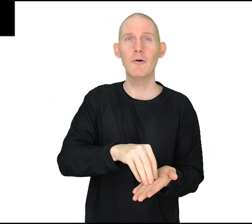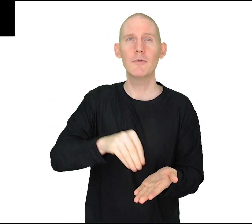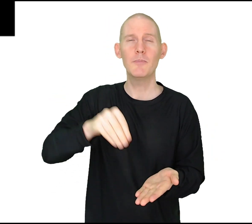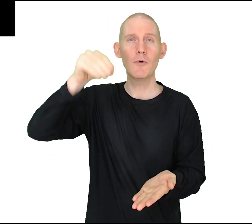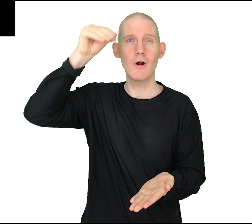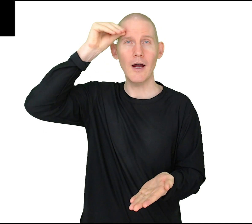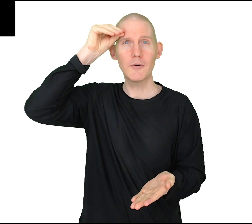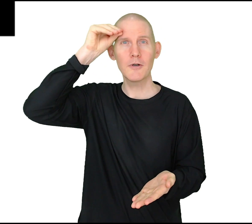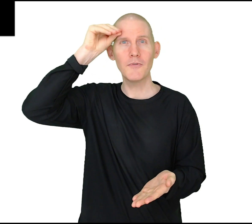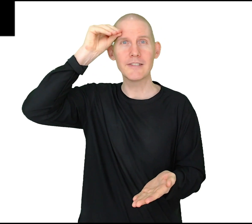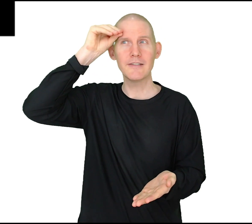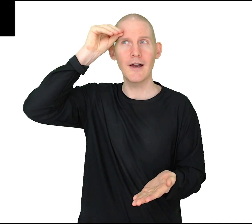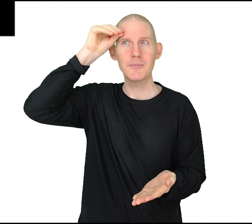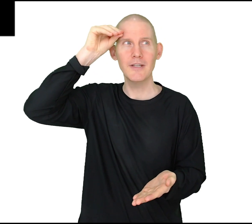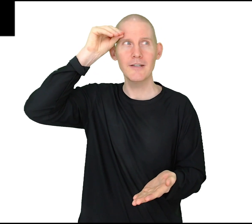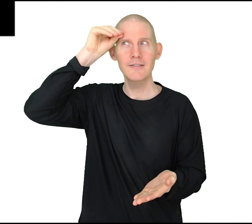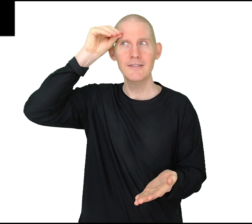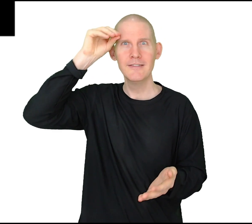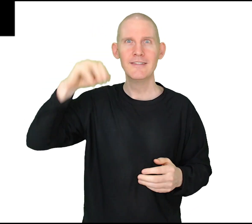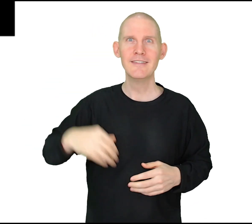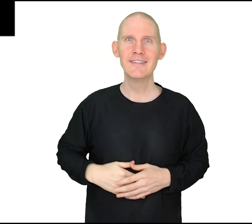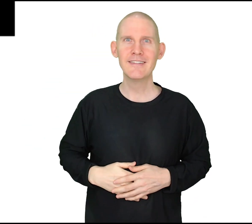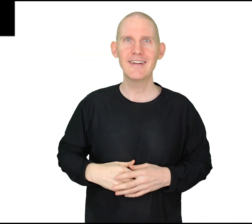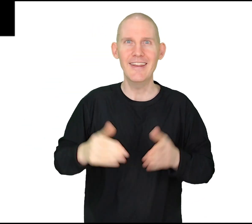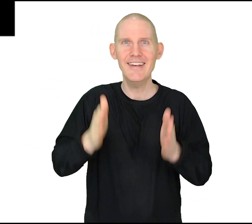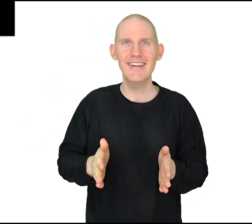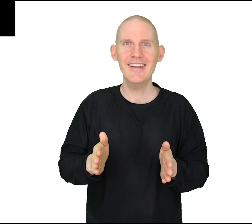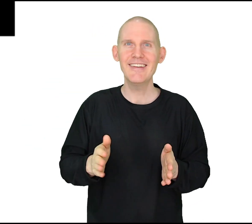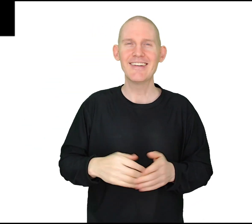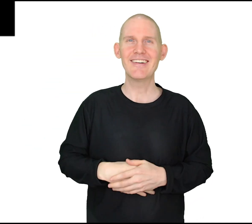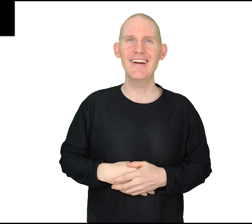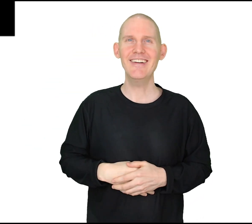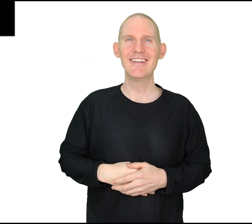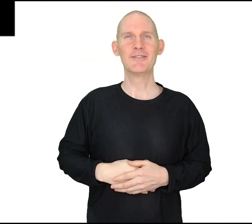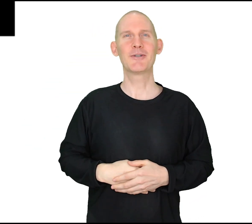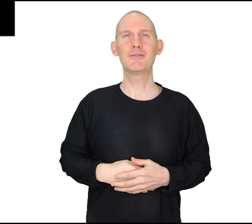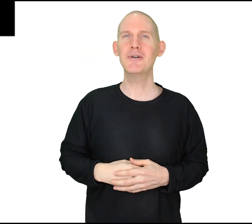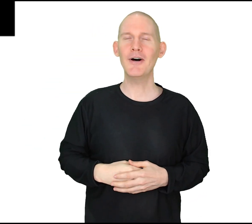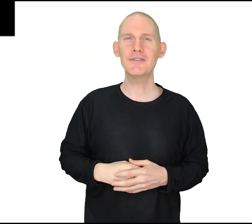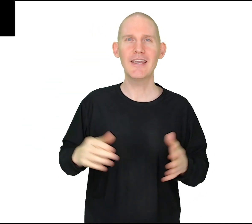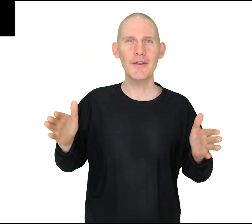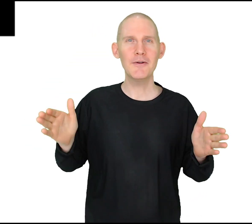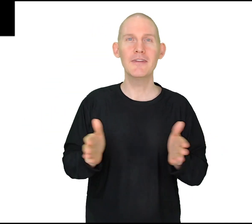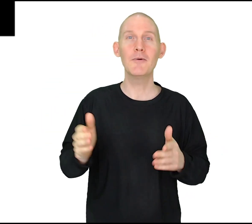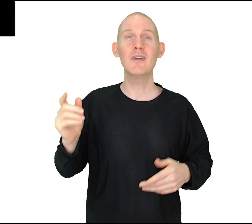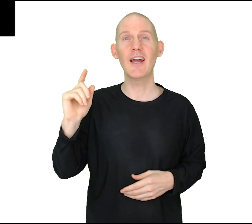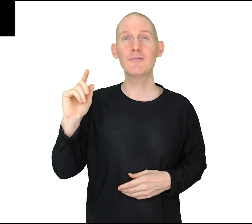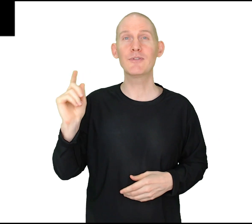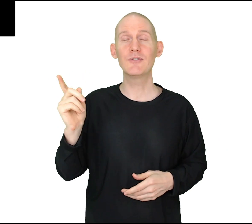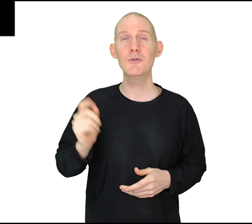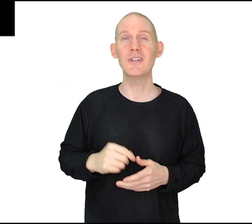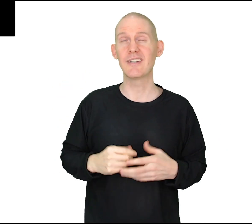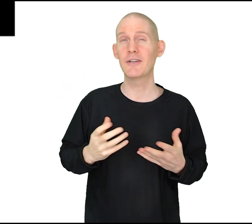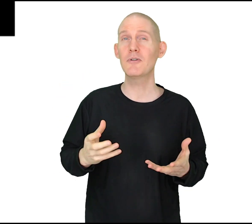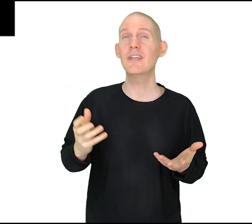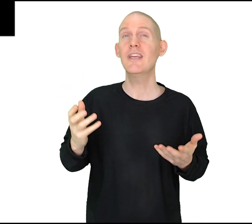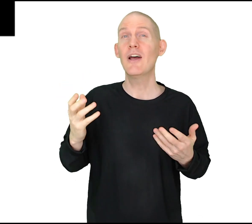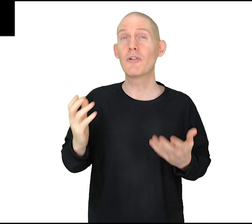be more awkward if I stopped here and then did it, right? So do it all together and then we have student, literally